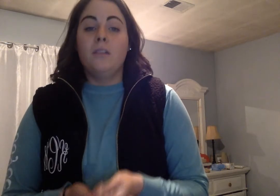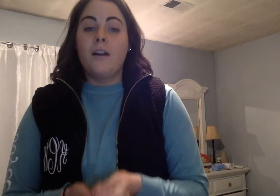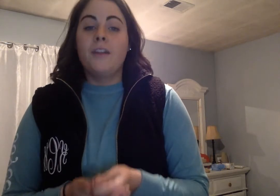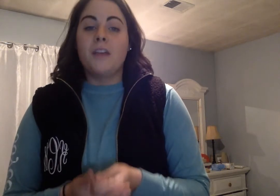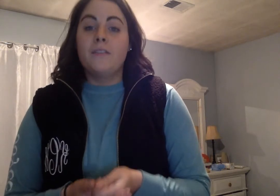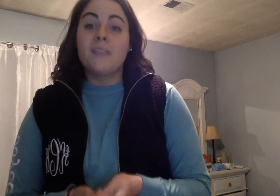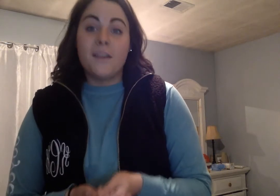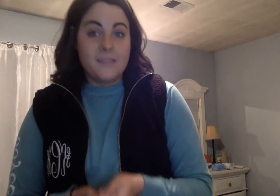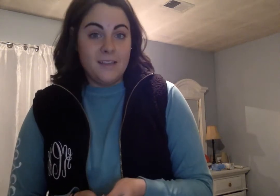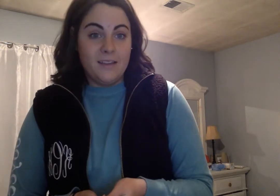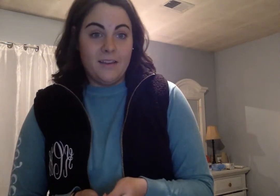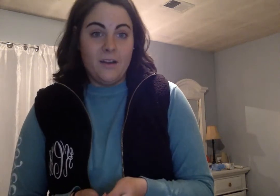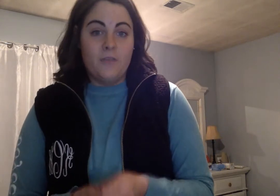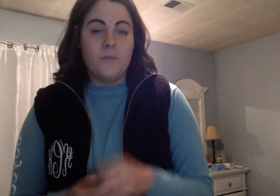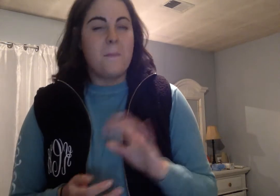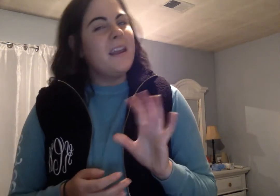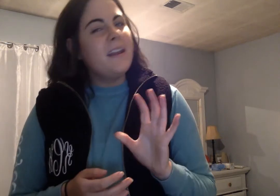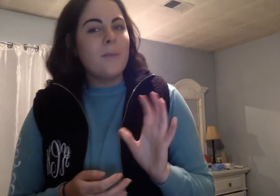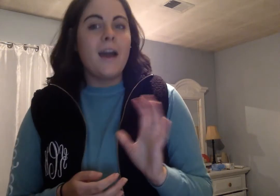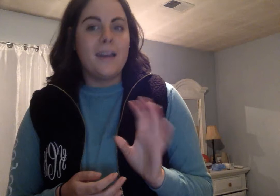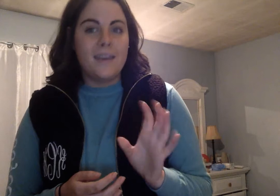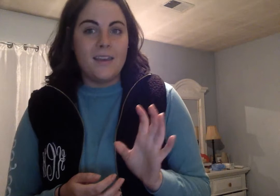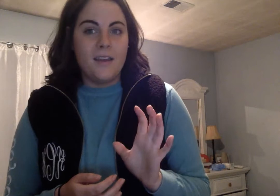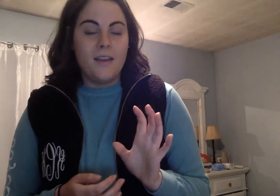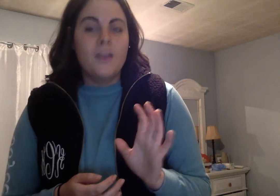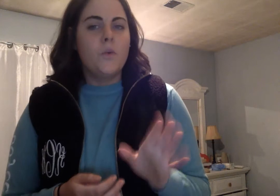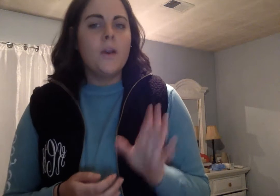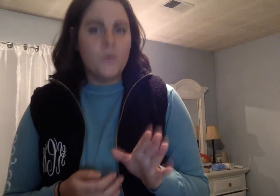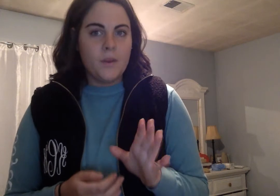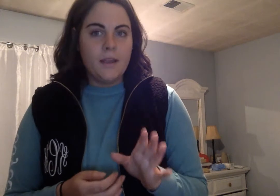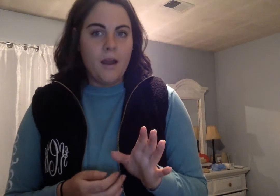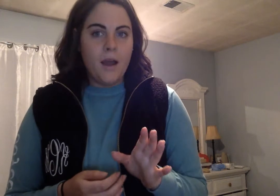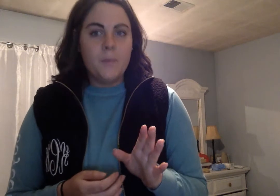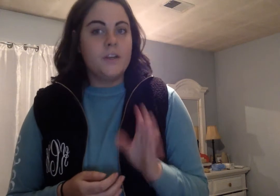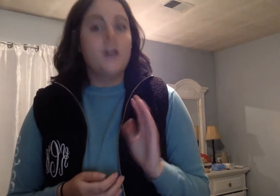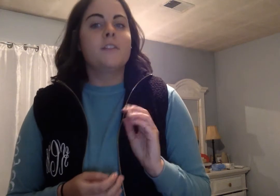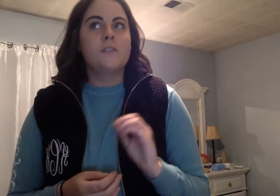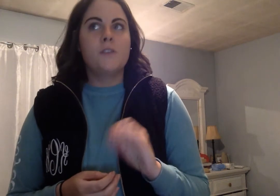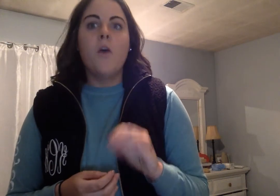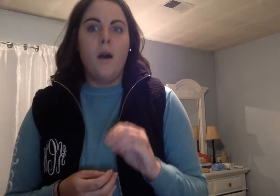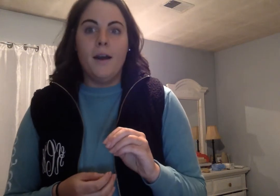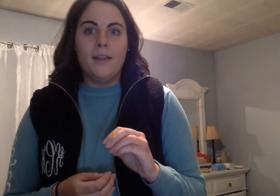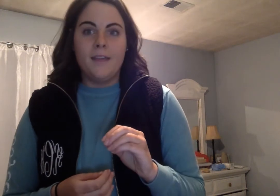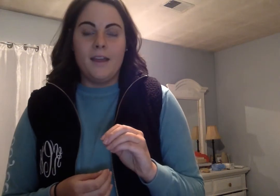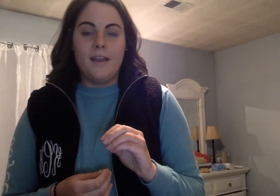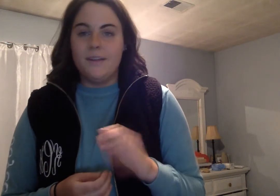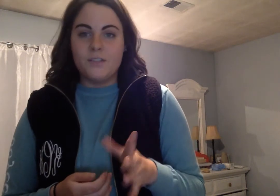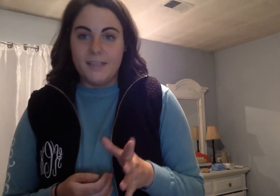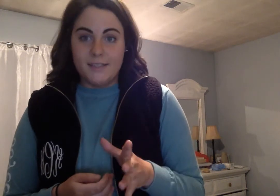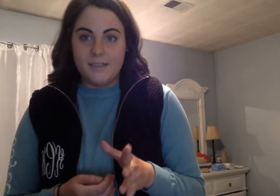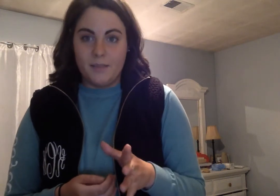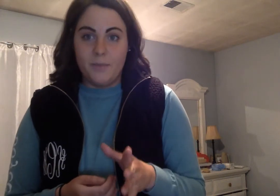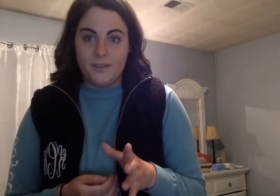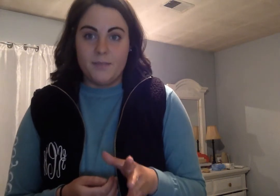large oven-safe skillet over medium-high heat. You want it really hot, but not so hot that it just instantly burns the